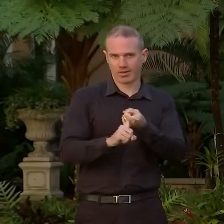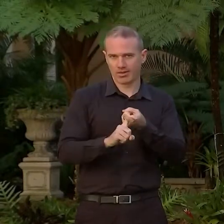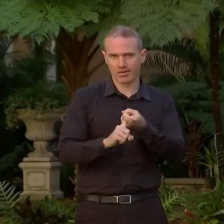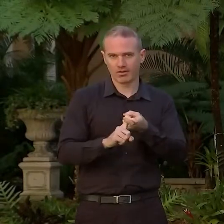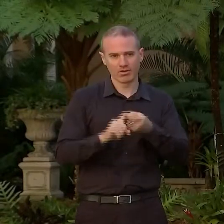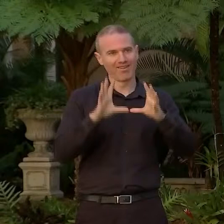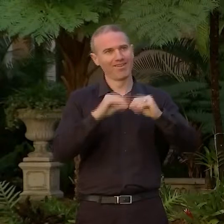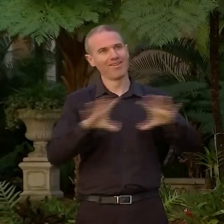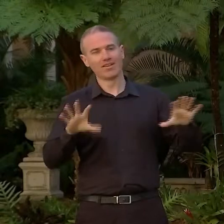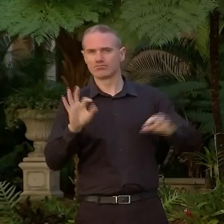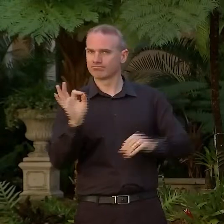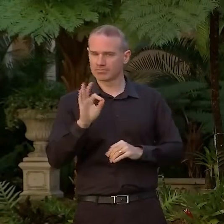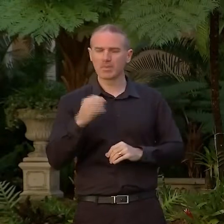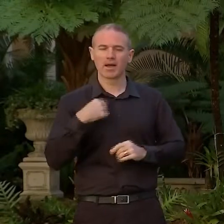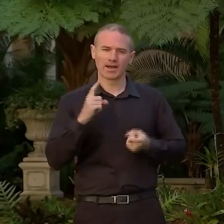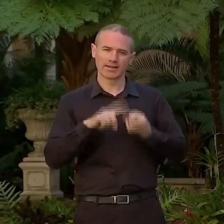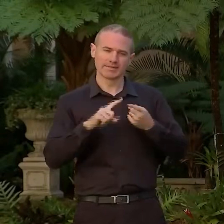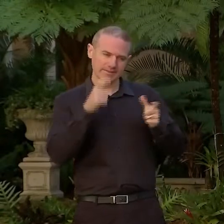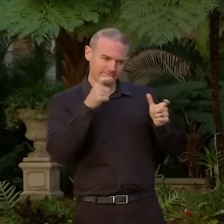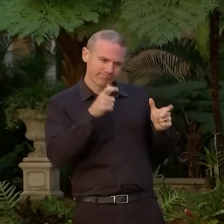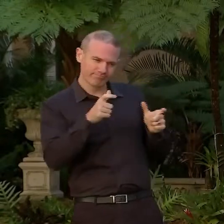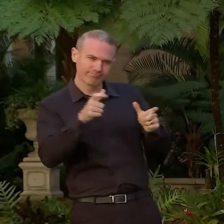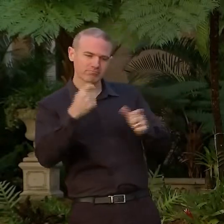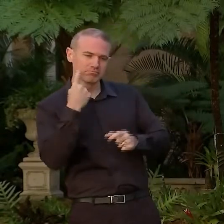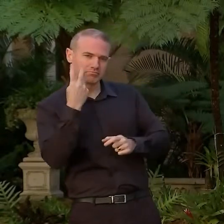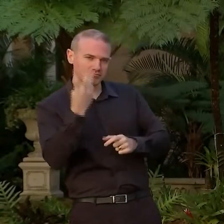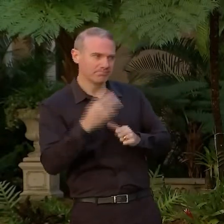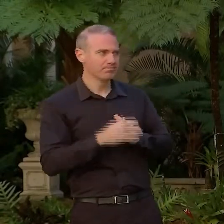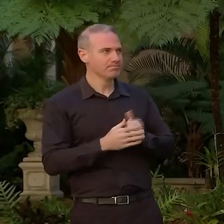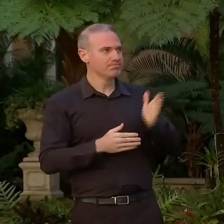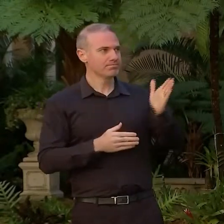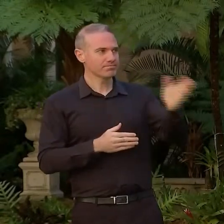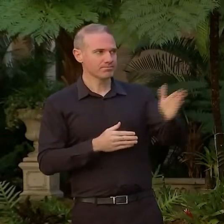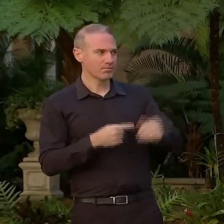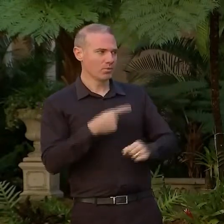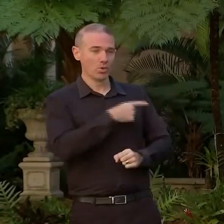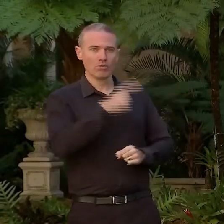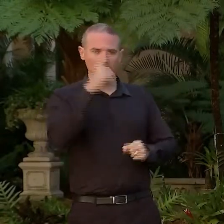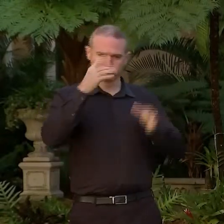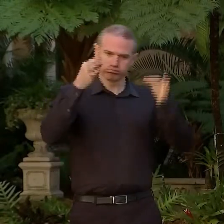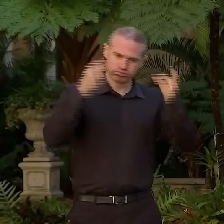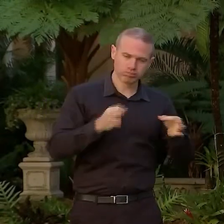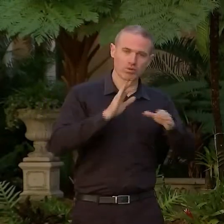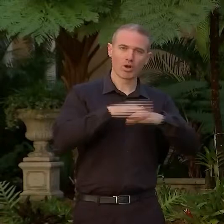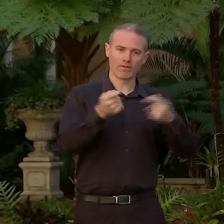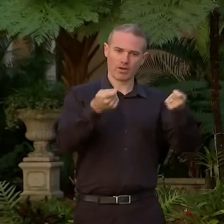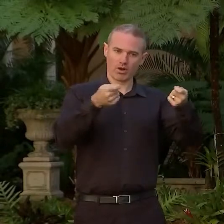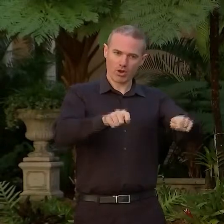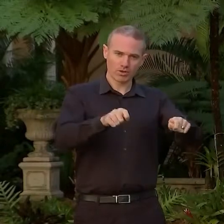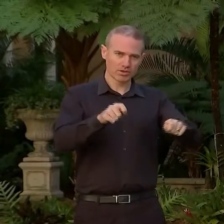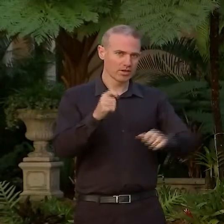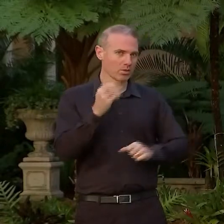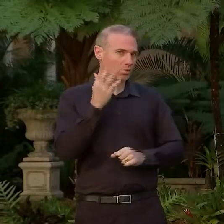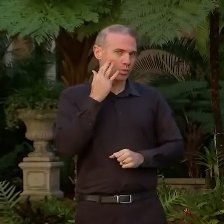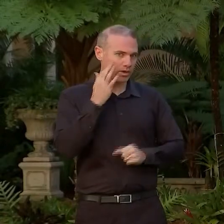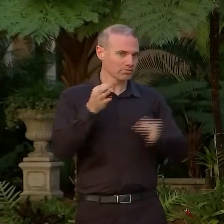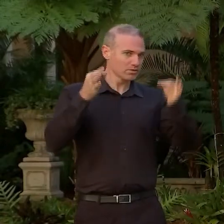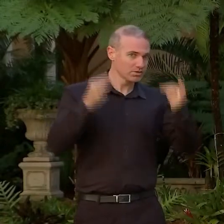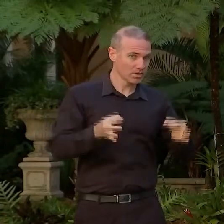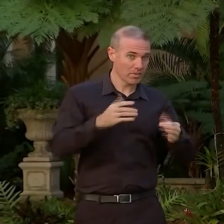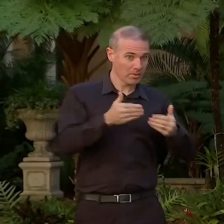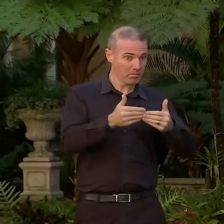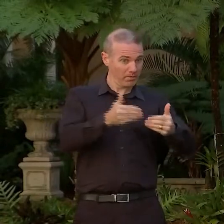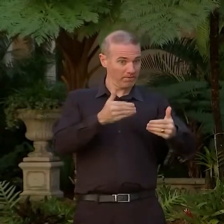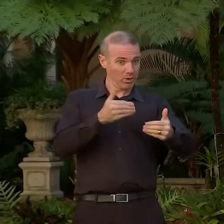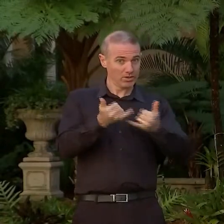to see how things track over the next few days. And when will you make the lockdown decision, and would you consider giving businesses a bit more notice than, say, Sunday